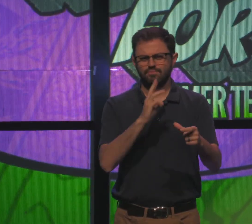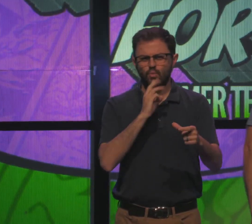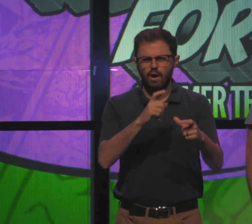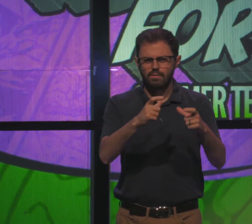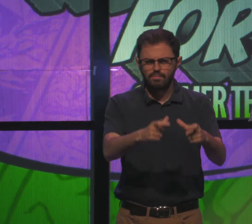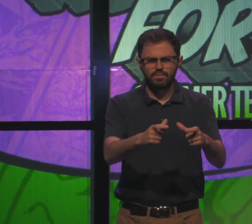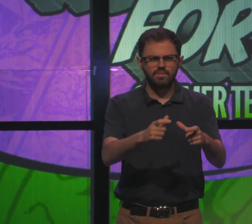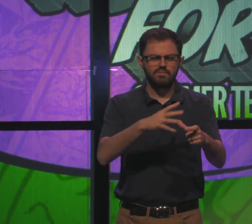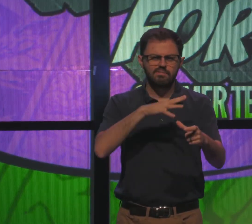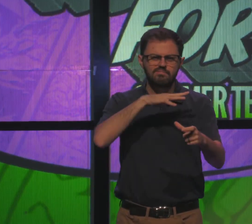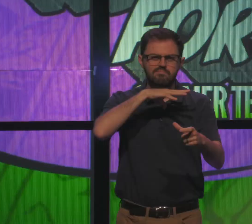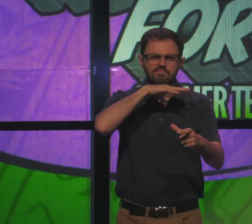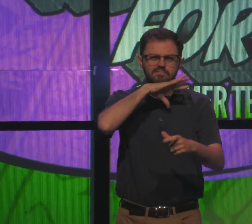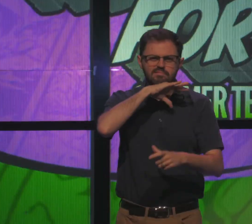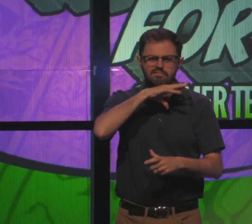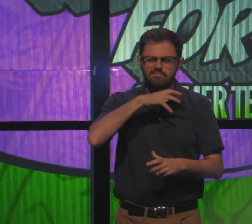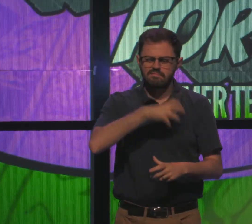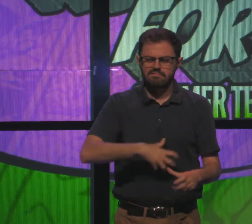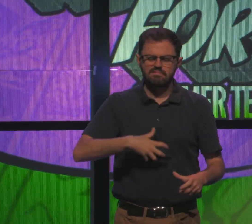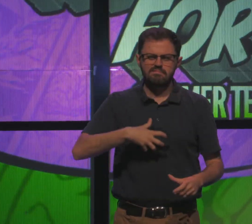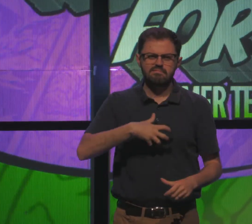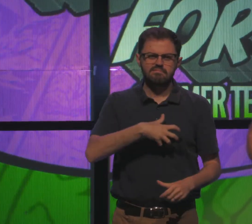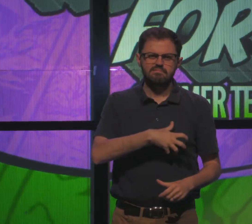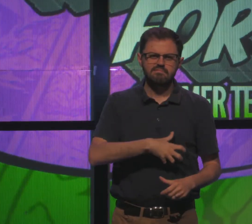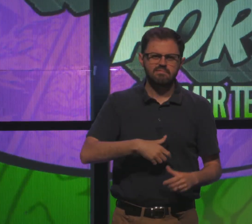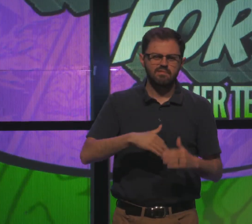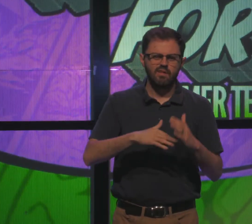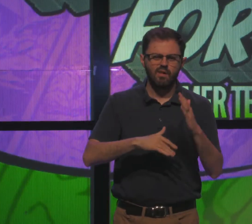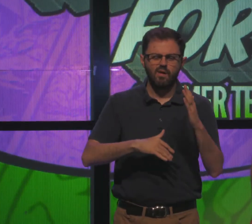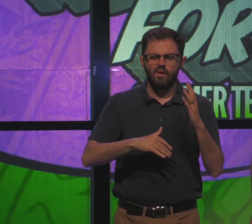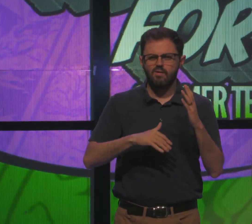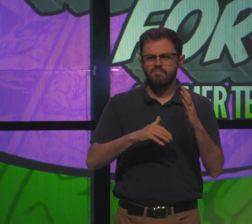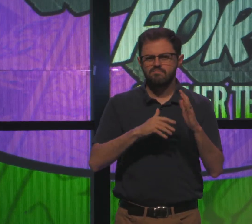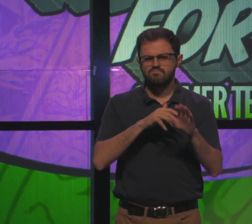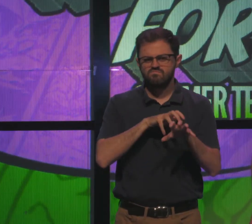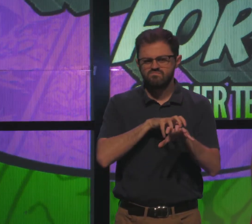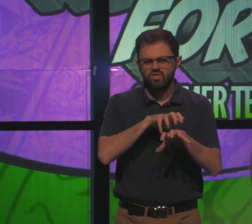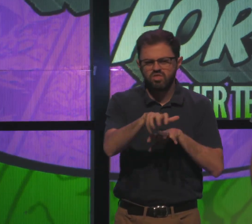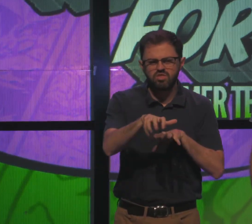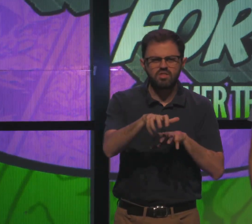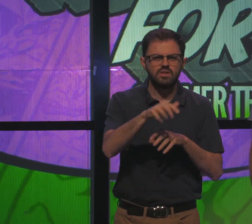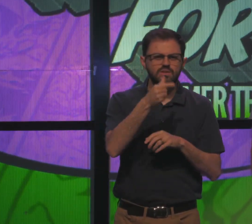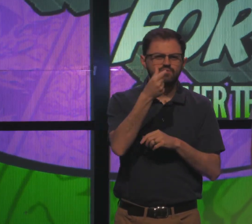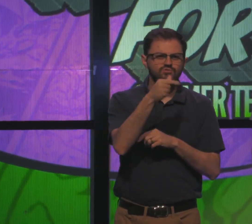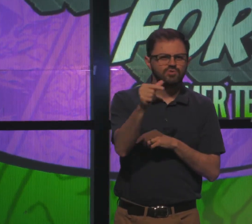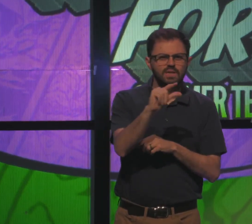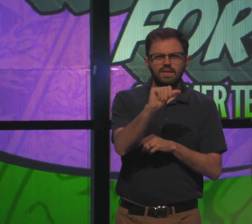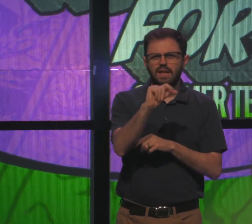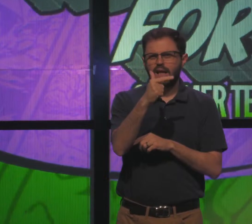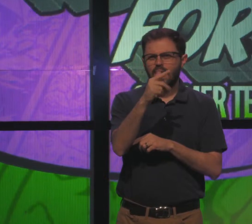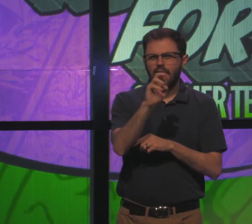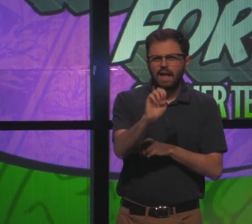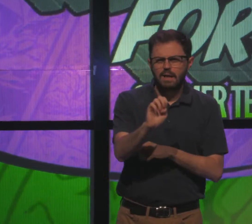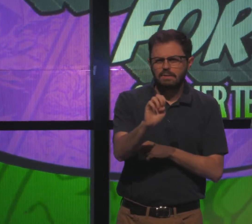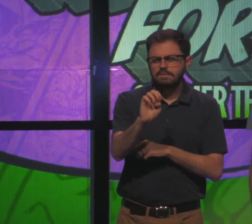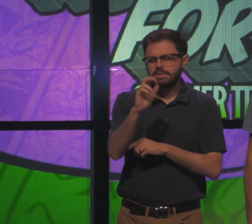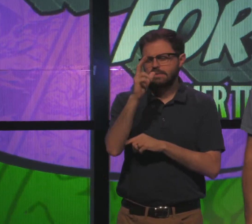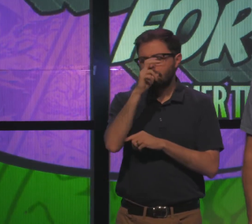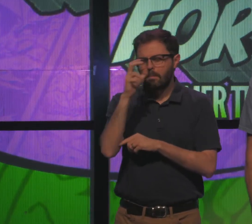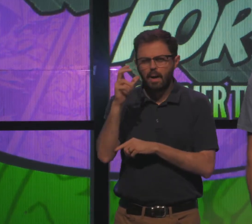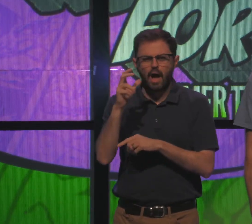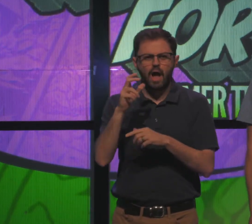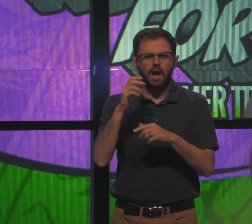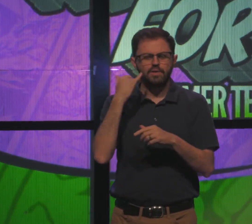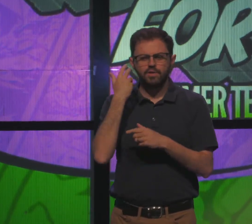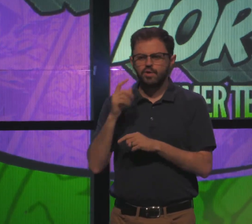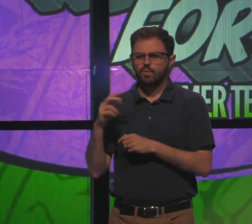disgusting. Disgusting. It was just filled with like green algae, bugs. You'd like walk back